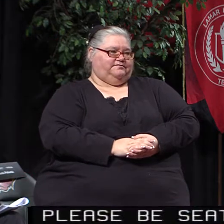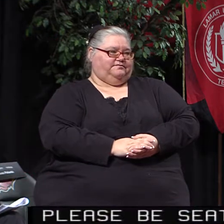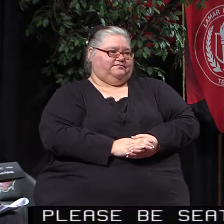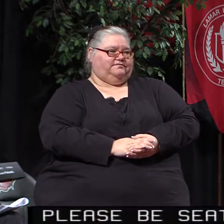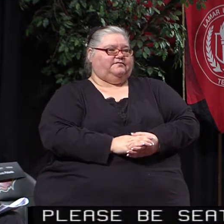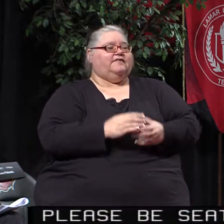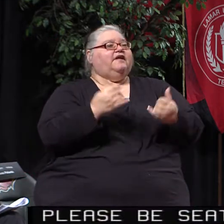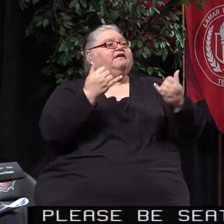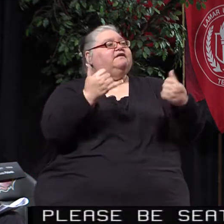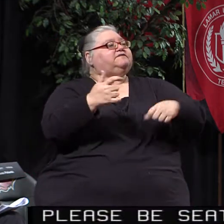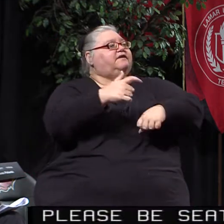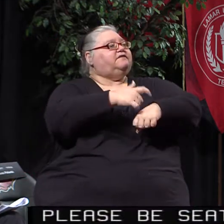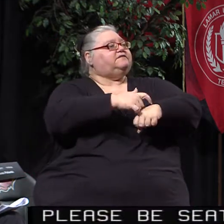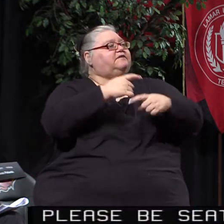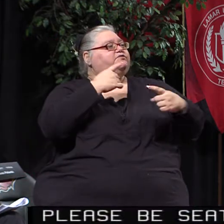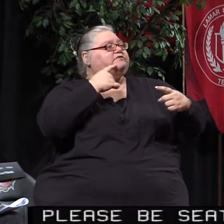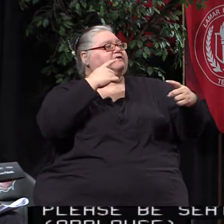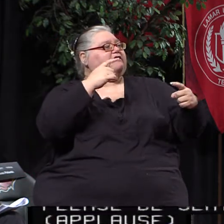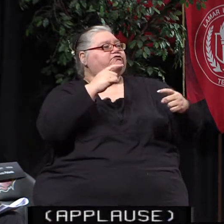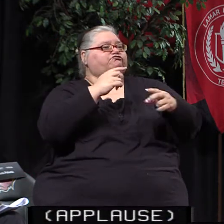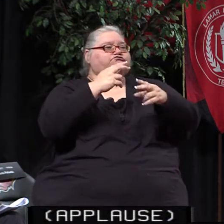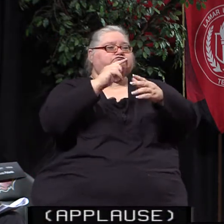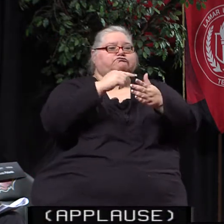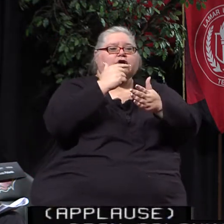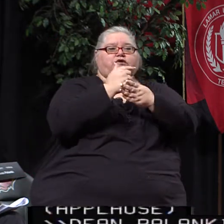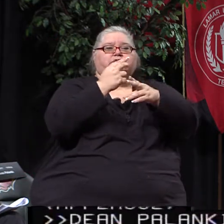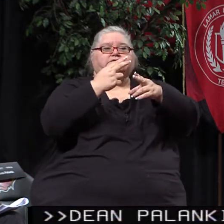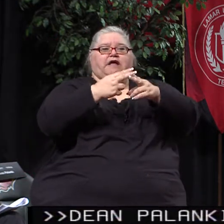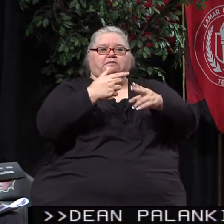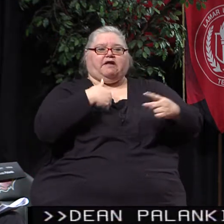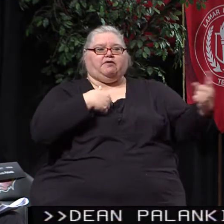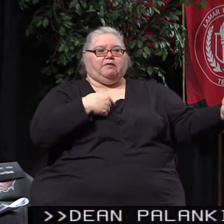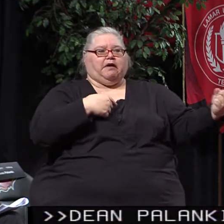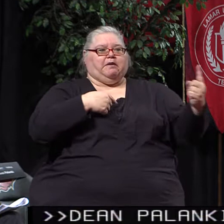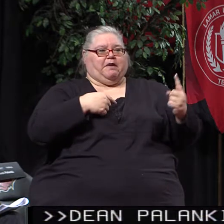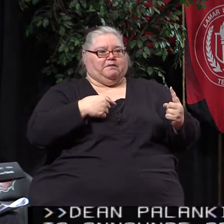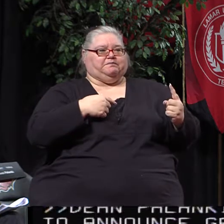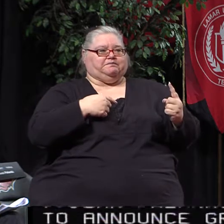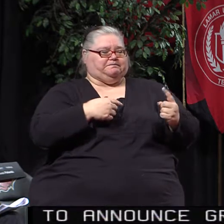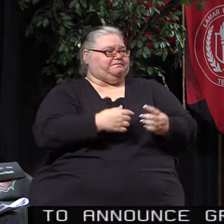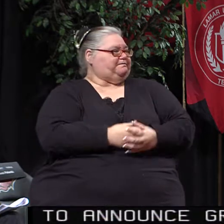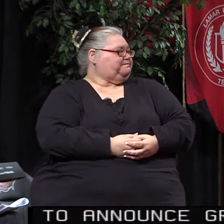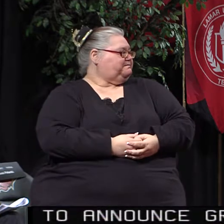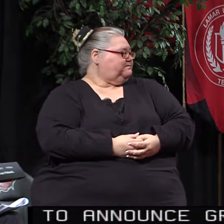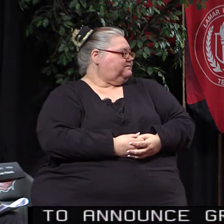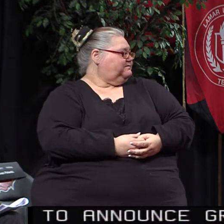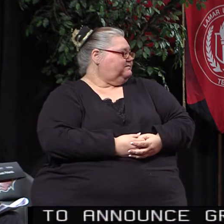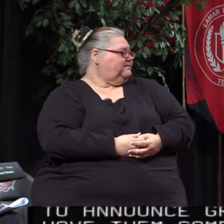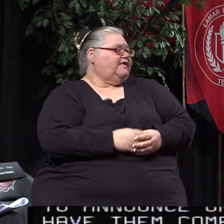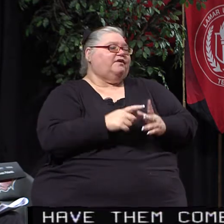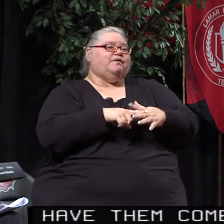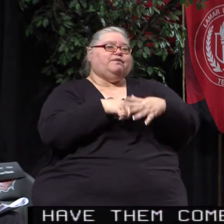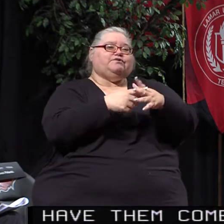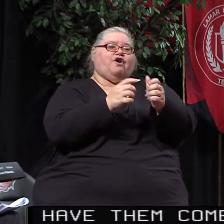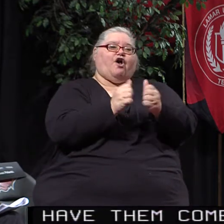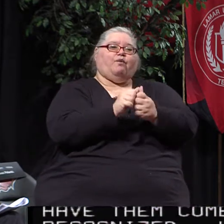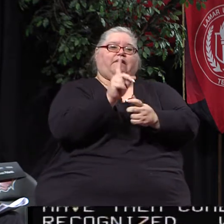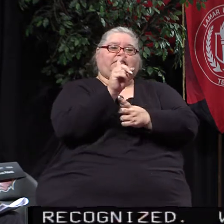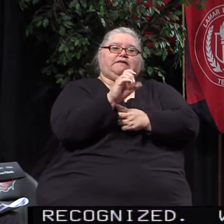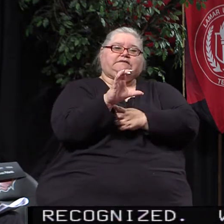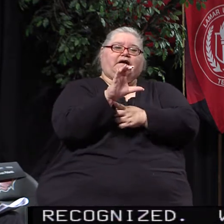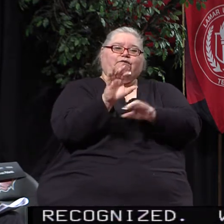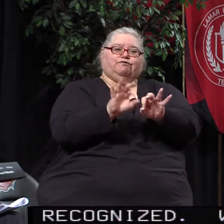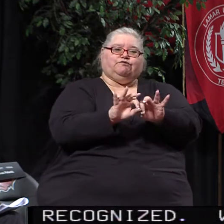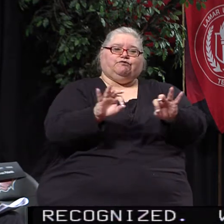It is now time to announce graduates' names and have them come forward to be recognized. We will begin with the doctoral